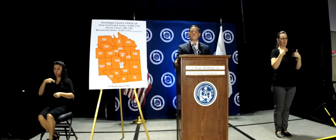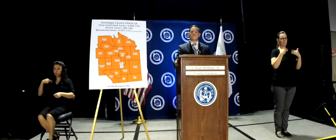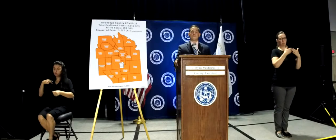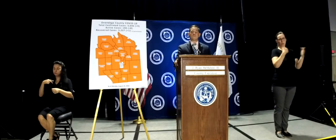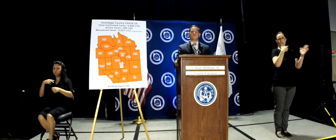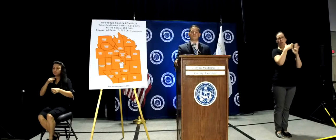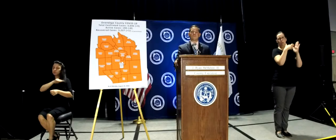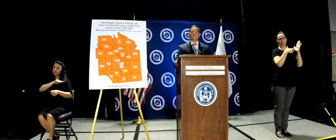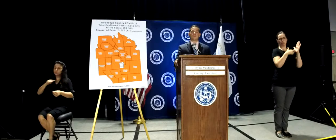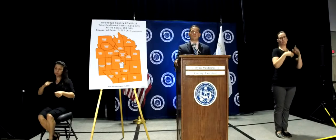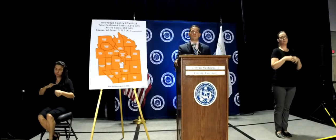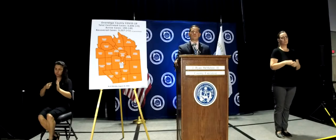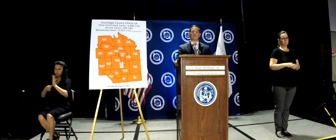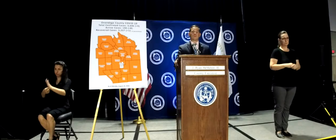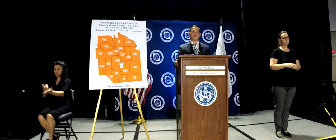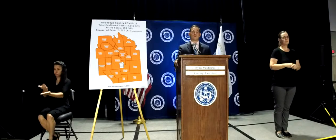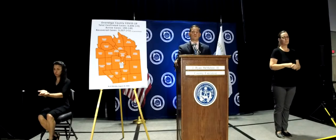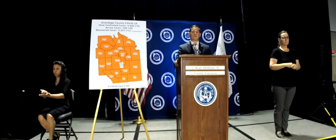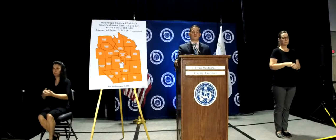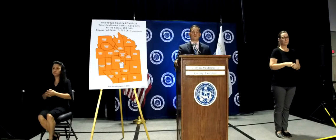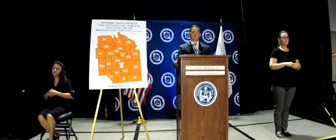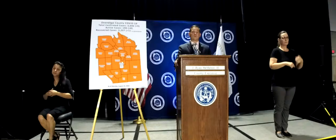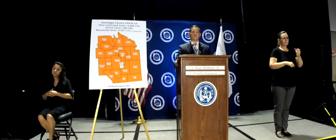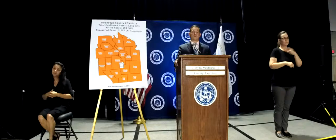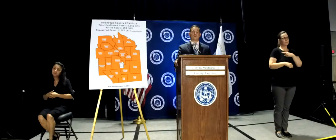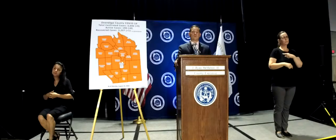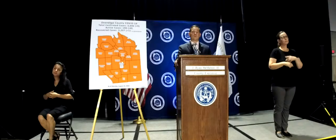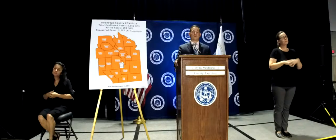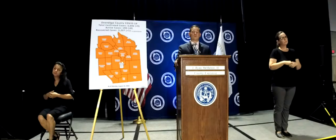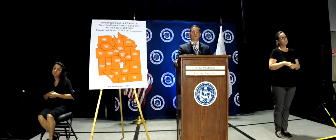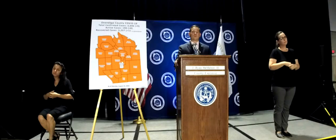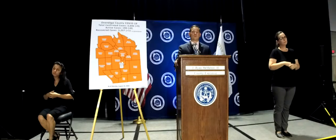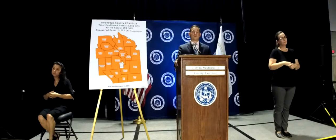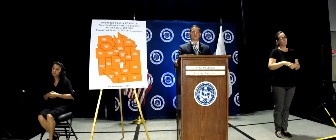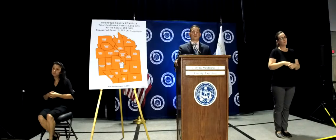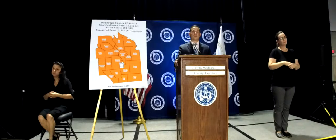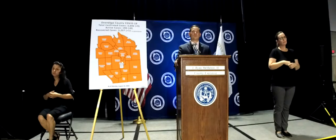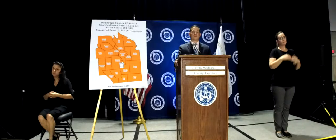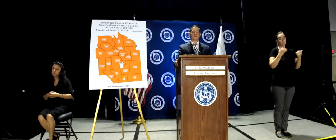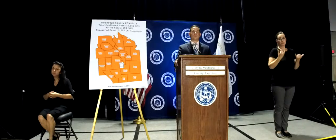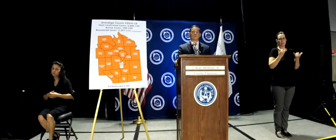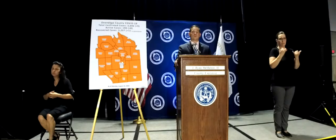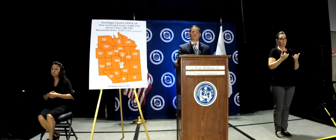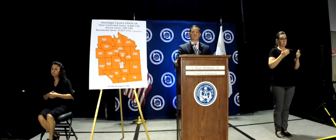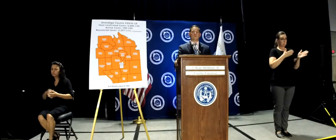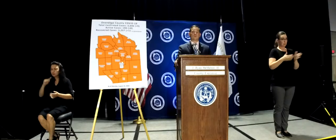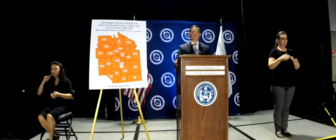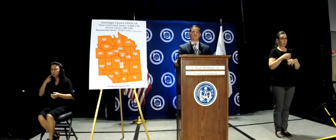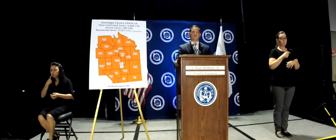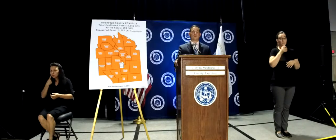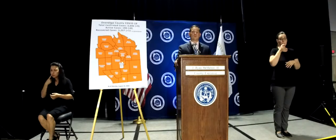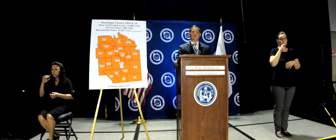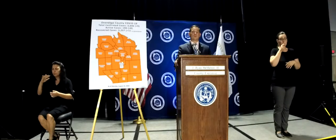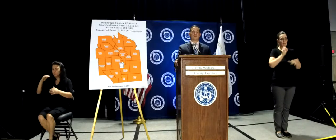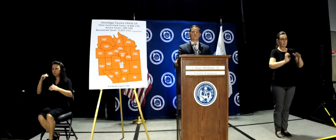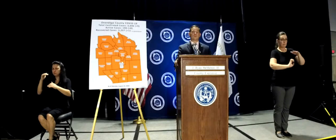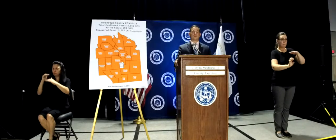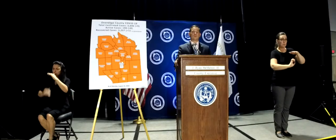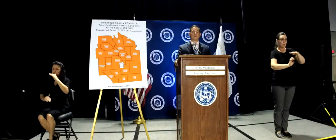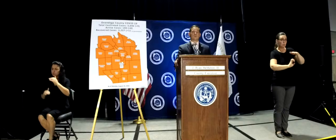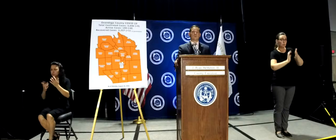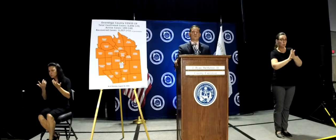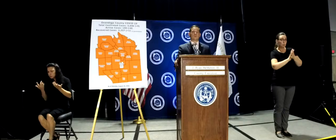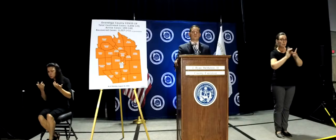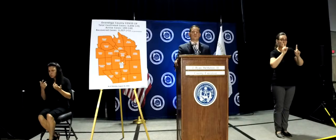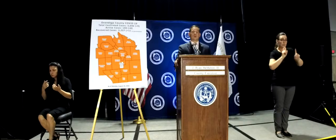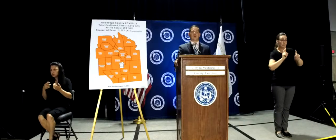elementary school kids go, I know that you're not planning on testing them right now, but the saliva pool testing, is that you're going to see if there's any